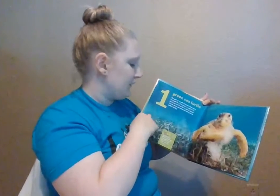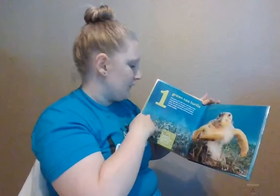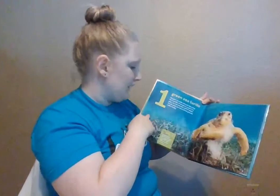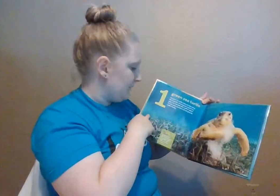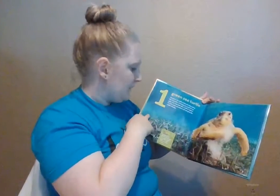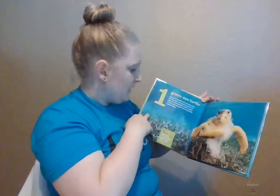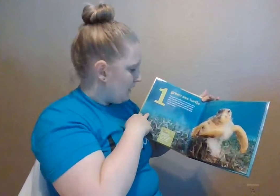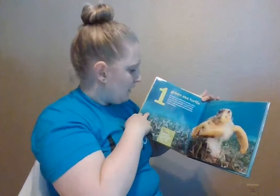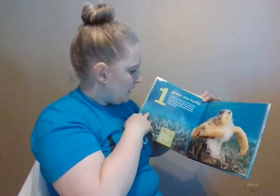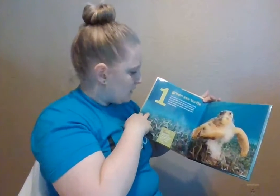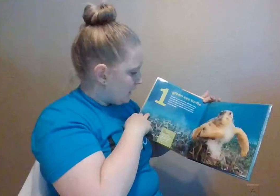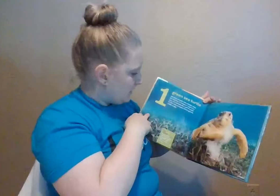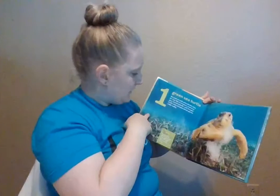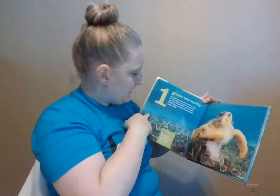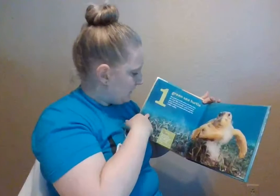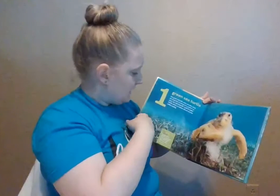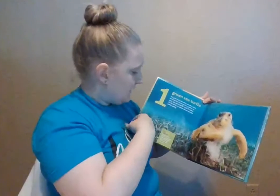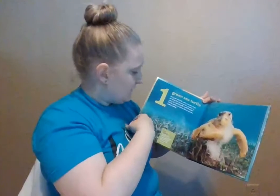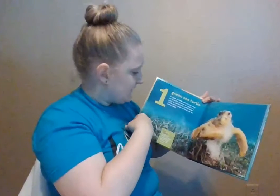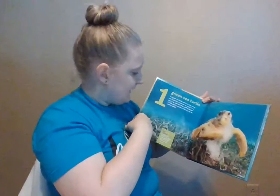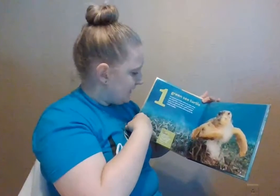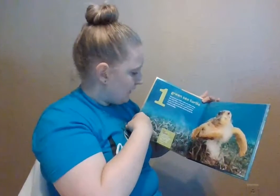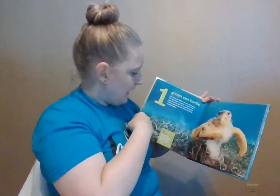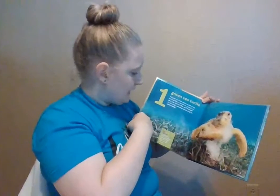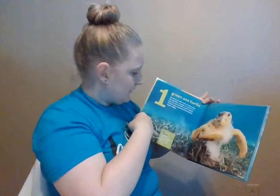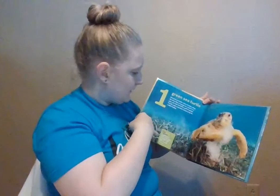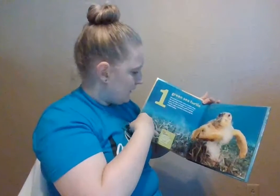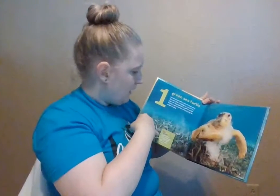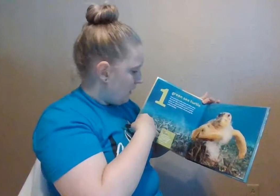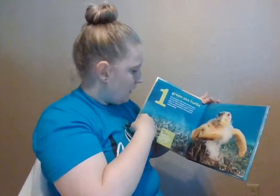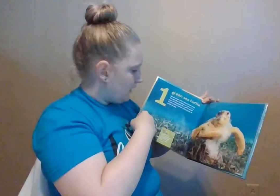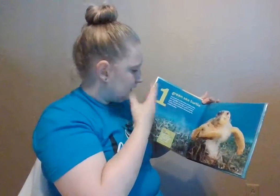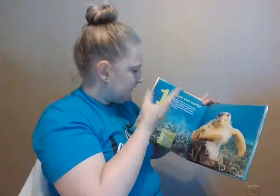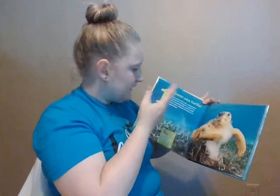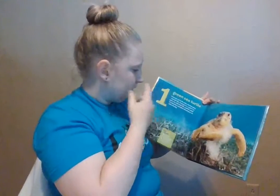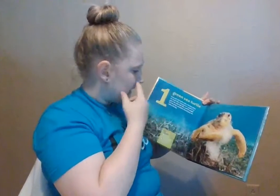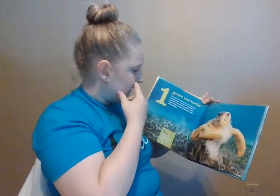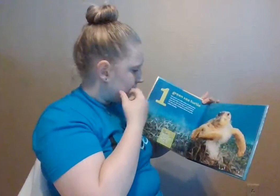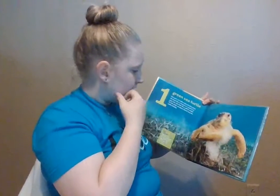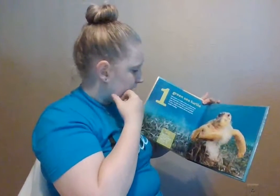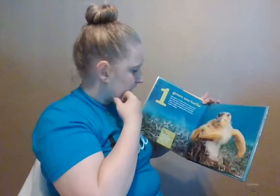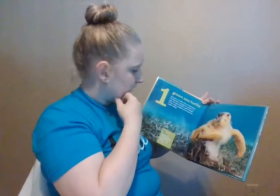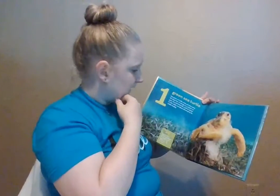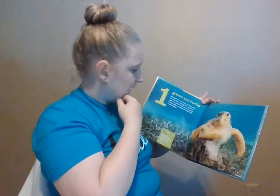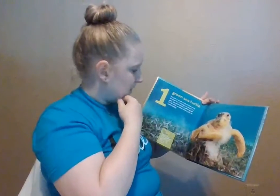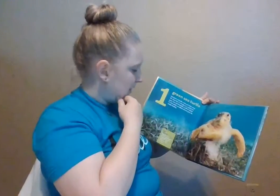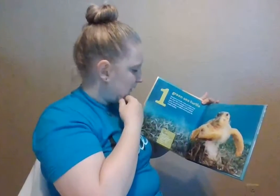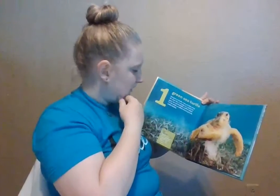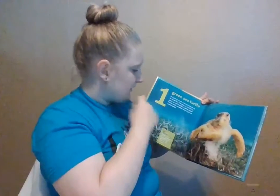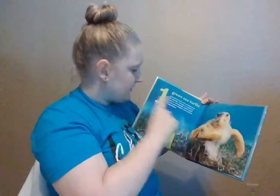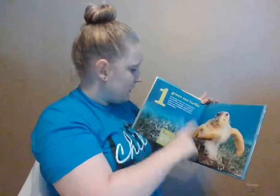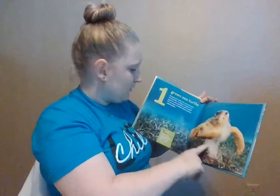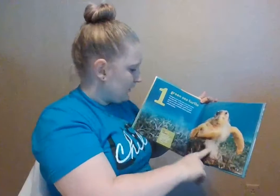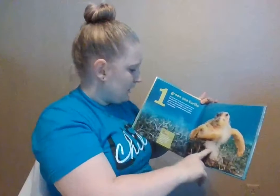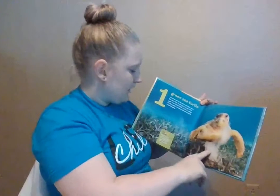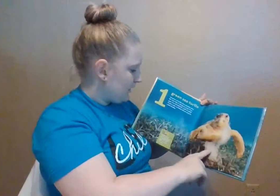floor. It chomps on a meal of seagrass. See what it looks like a puff of smoke? That